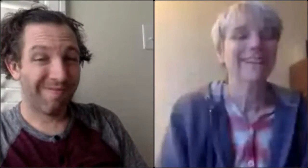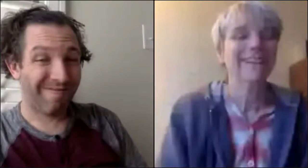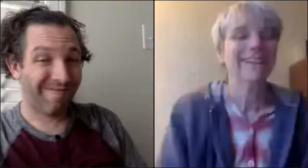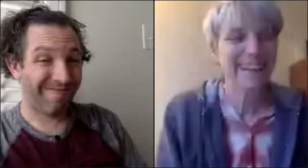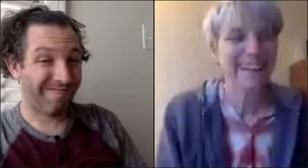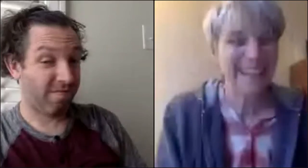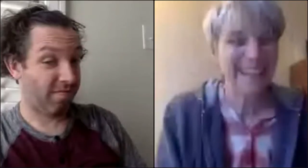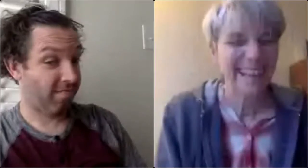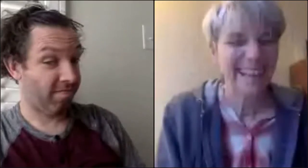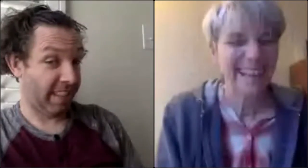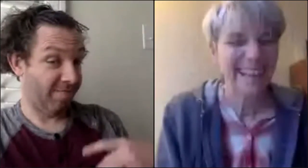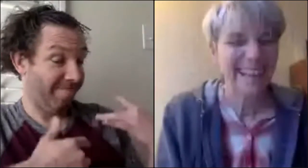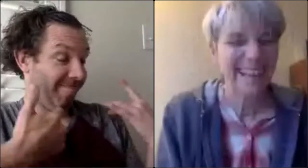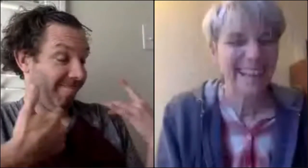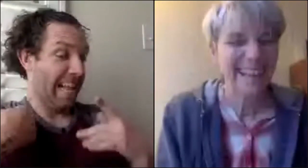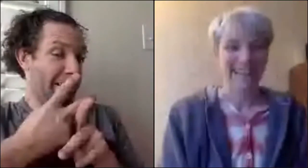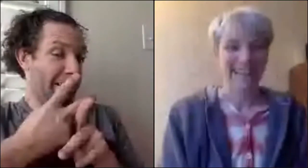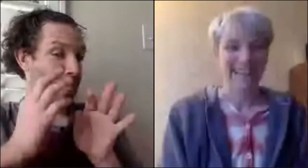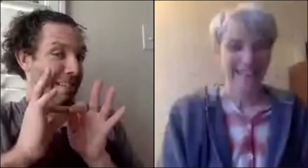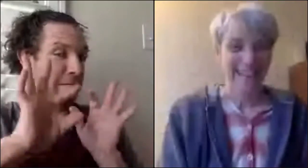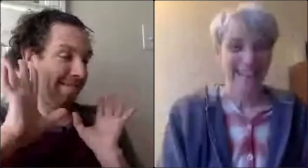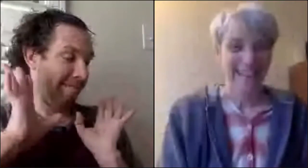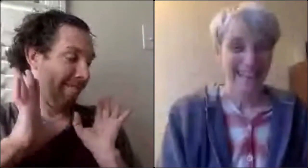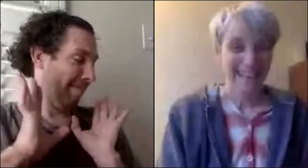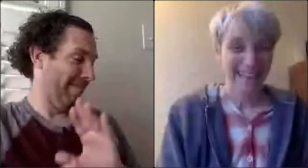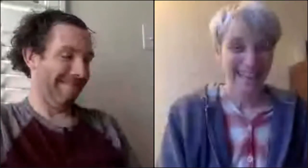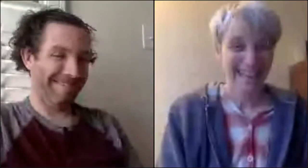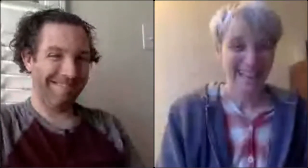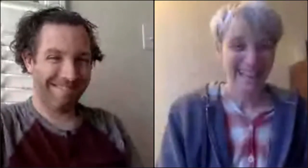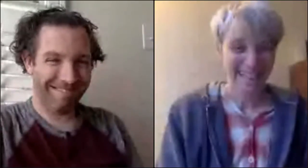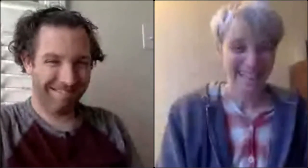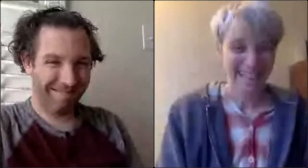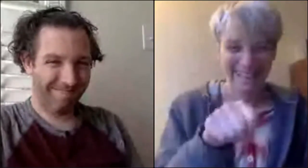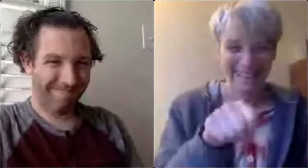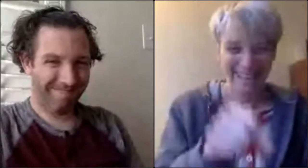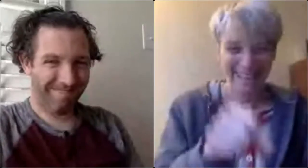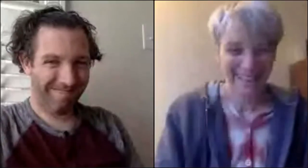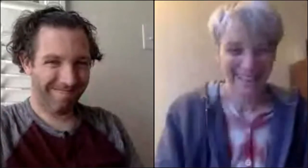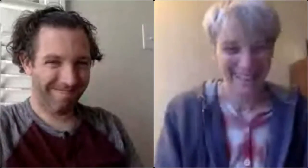Because you could not see Lynette and Kevin last time, right? So we lost the speakers, which is interesting.